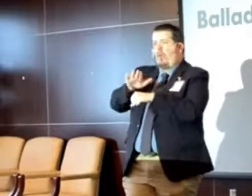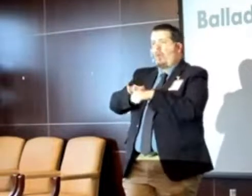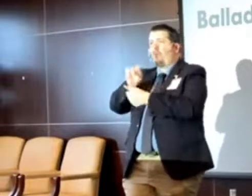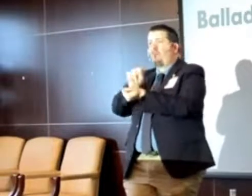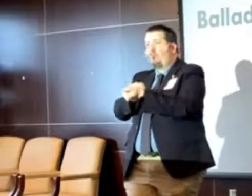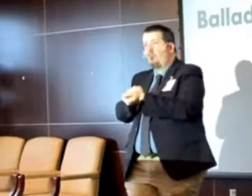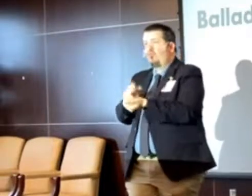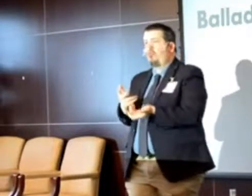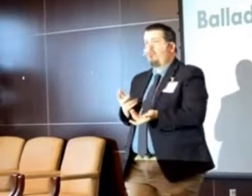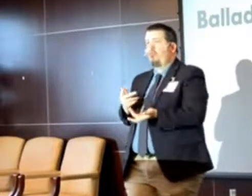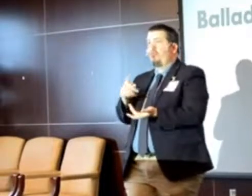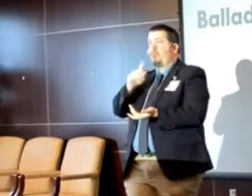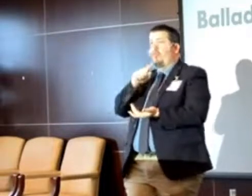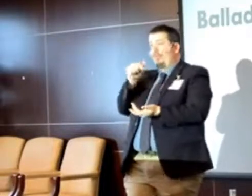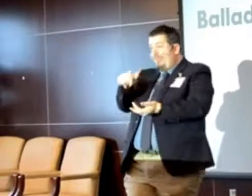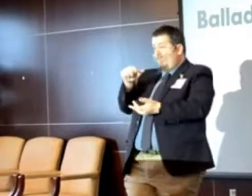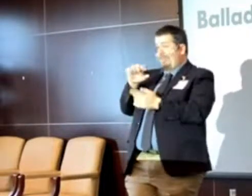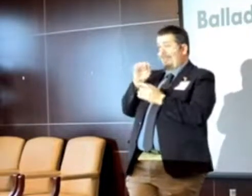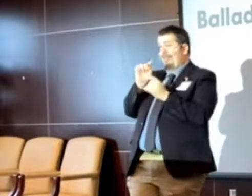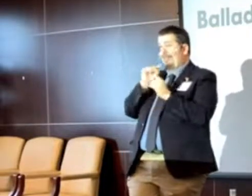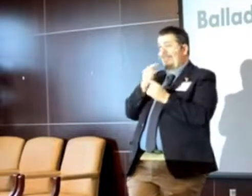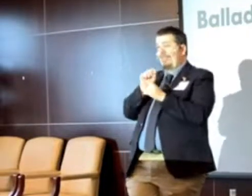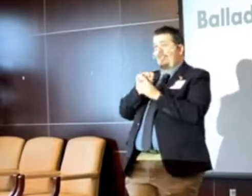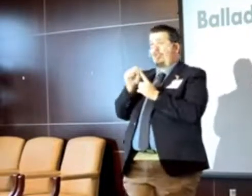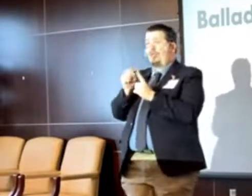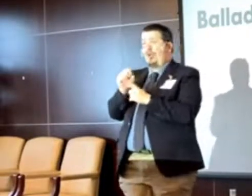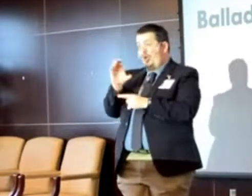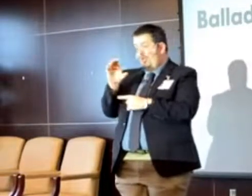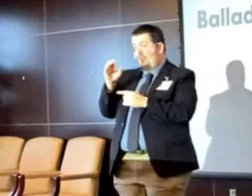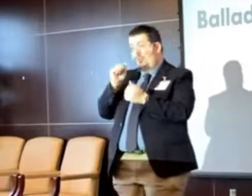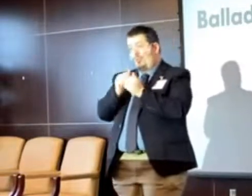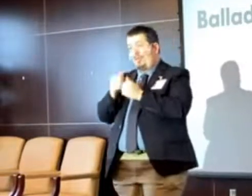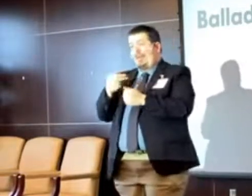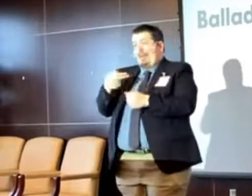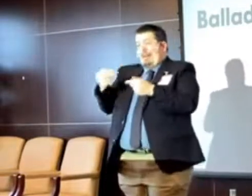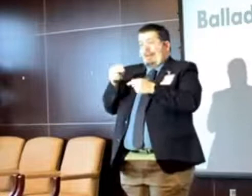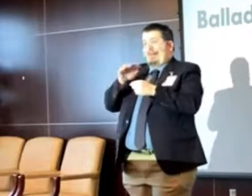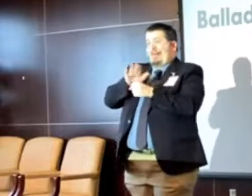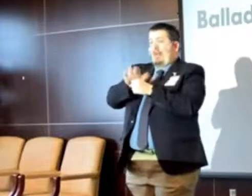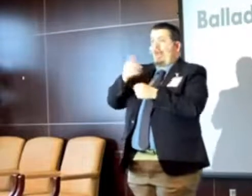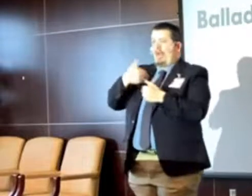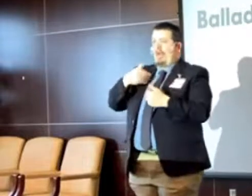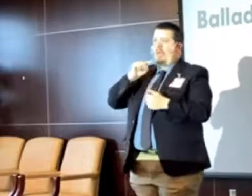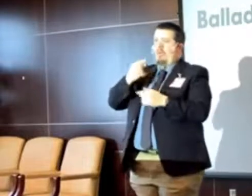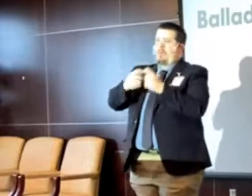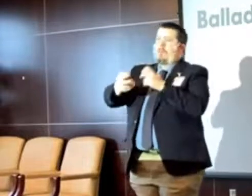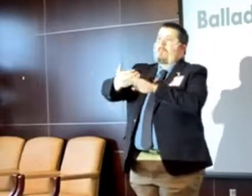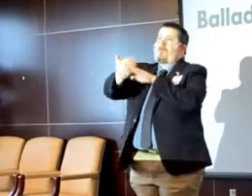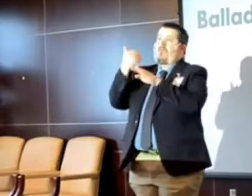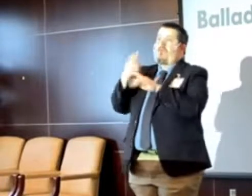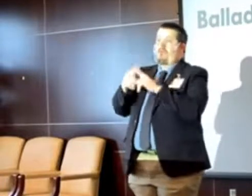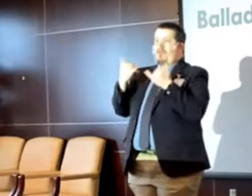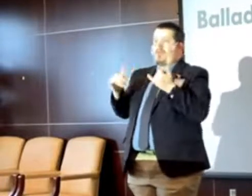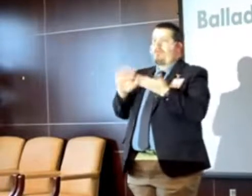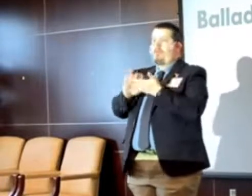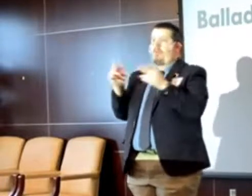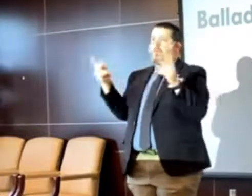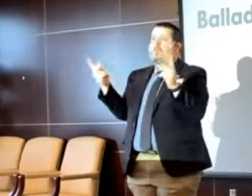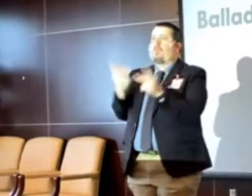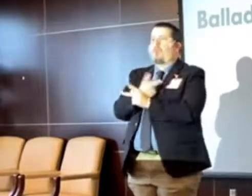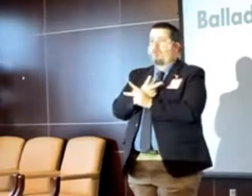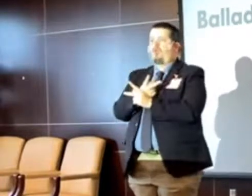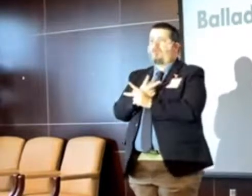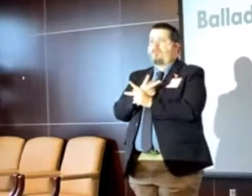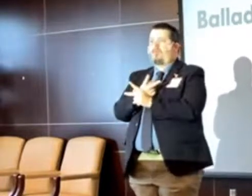you know, this crisis in staffing, which obviously existed before, but it's obviously become much more